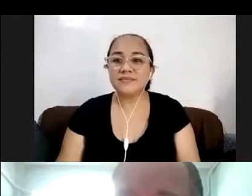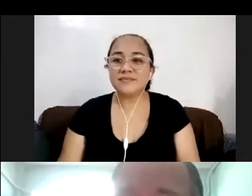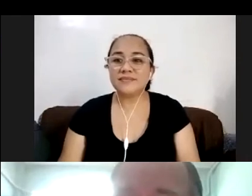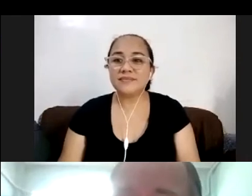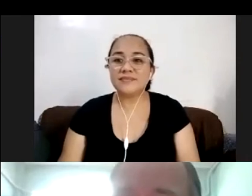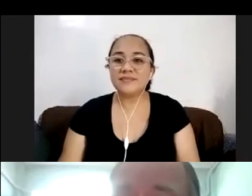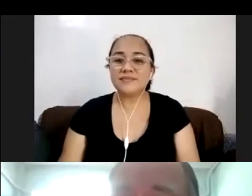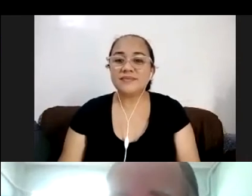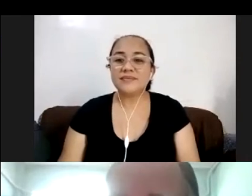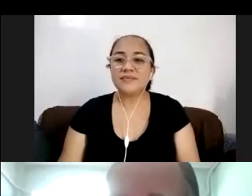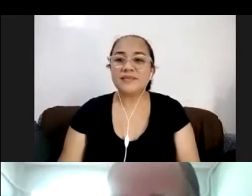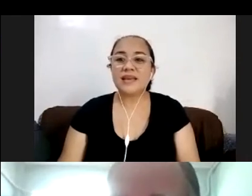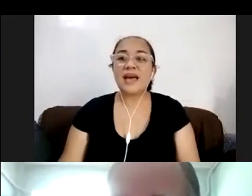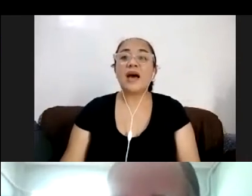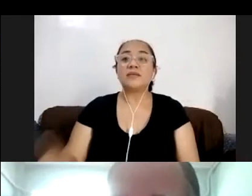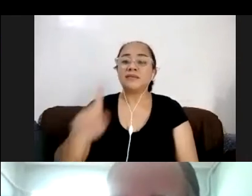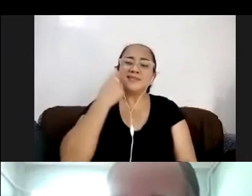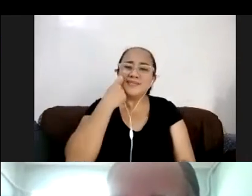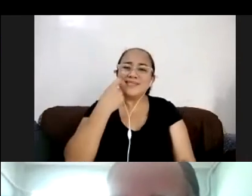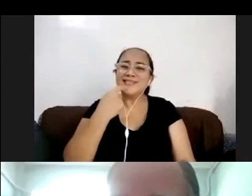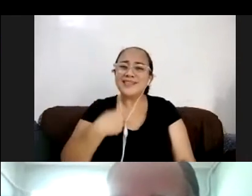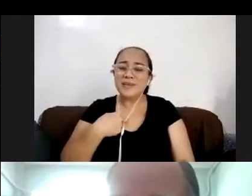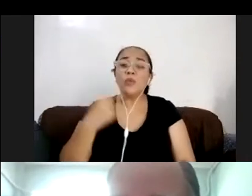2. What is 2. together?